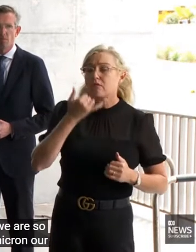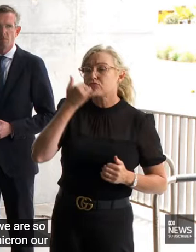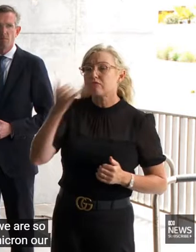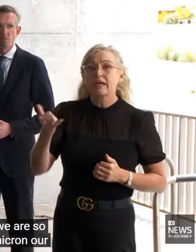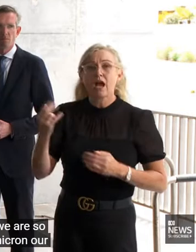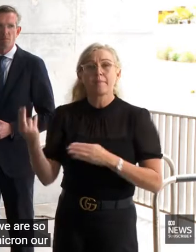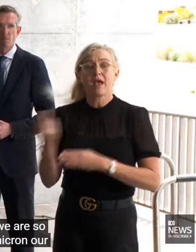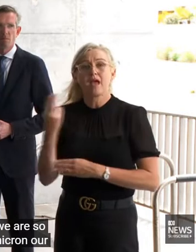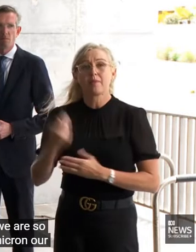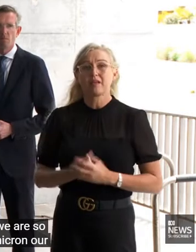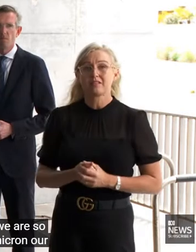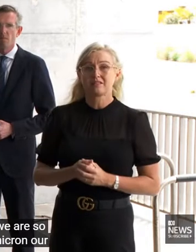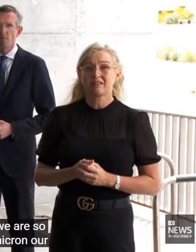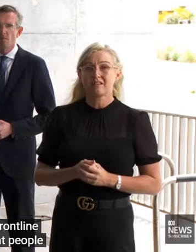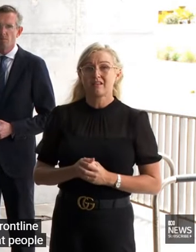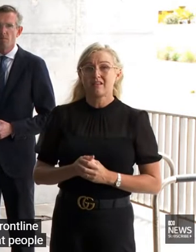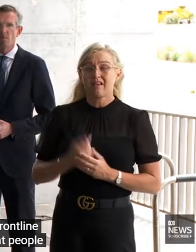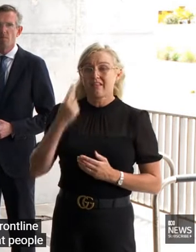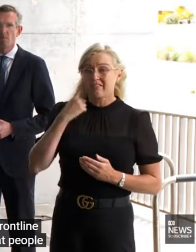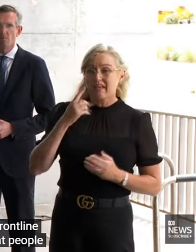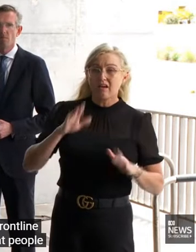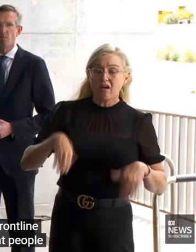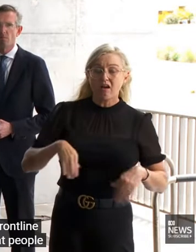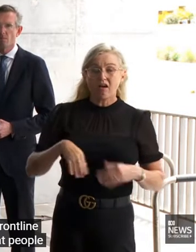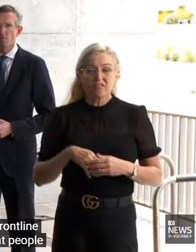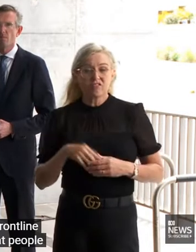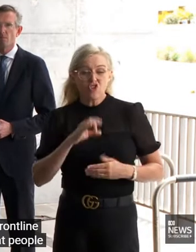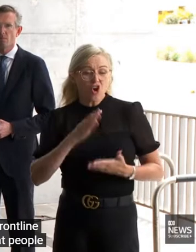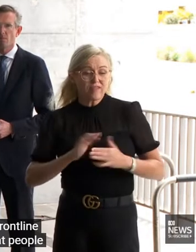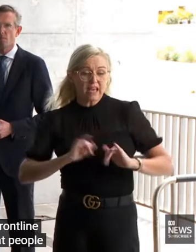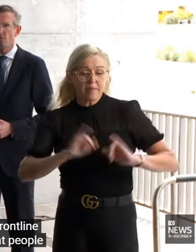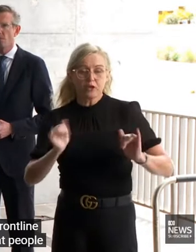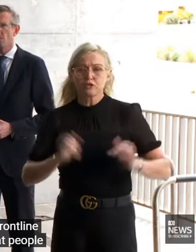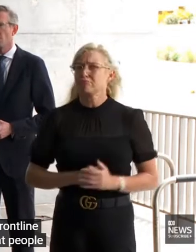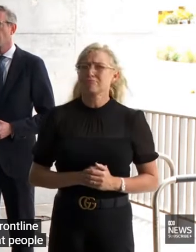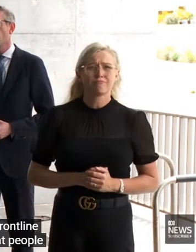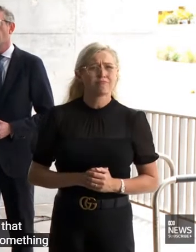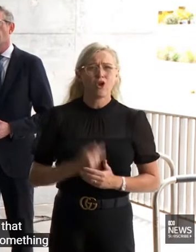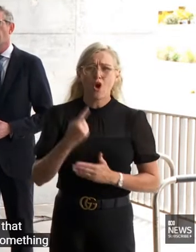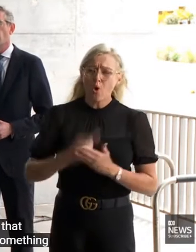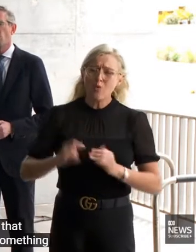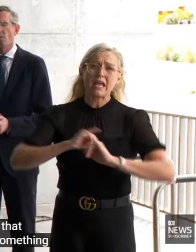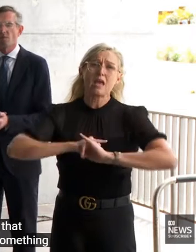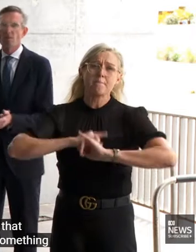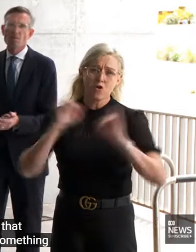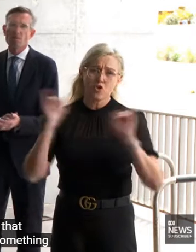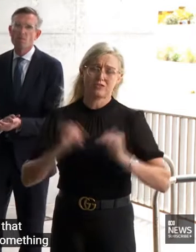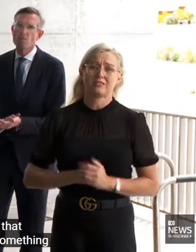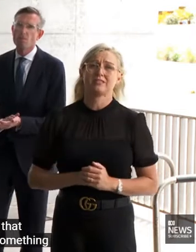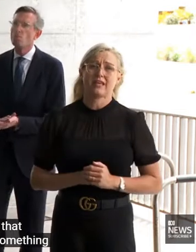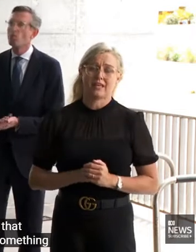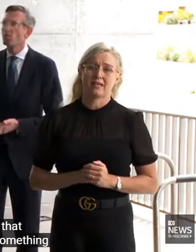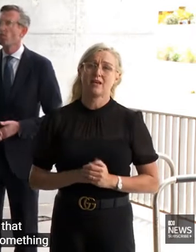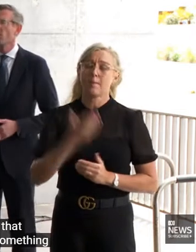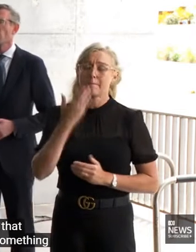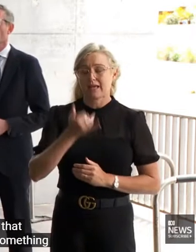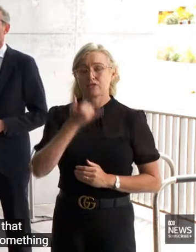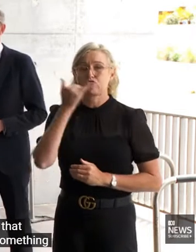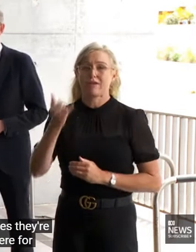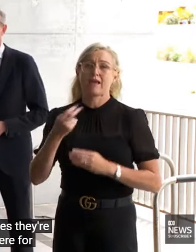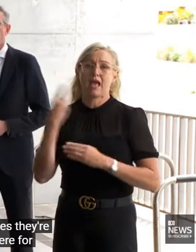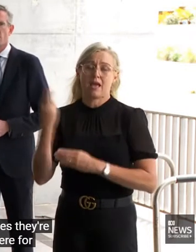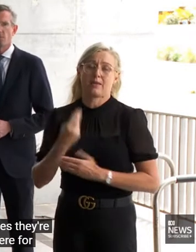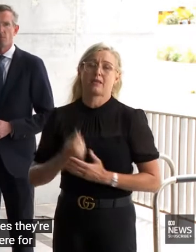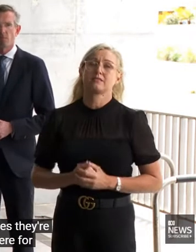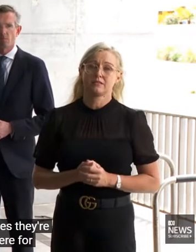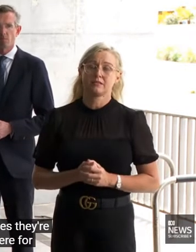that ambulances are for something other than emergencies. They're not. Ambulances here for emergencies. Now, Dr. Chant would tell you,